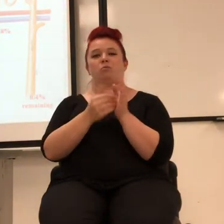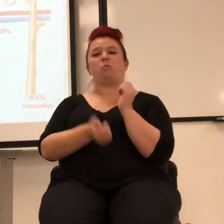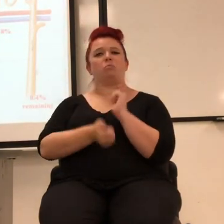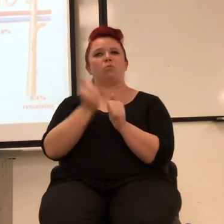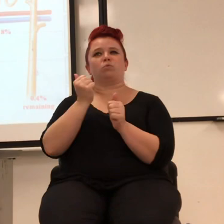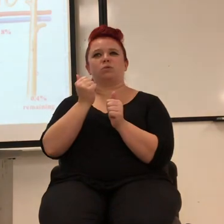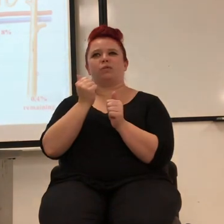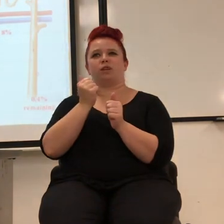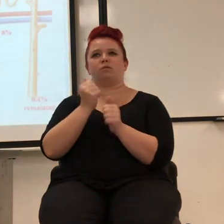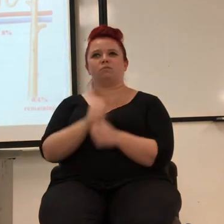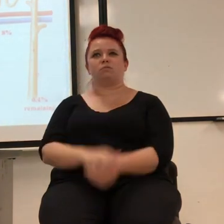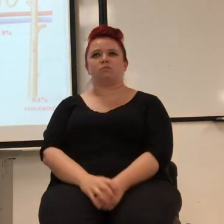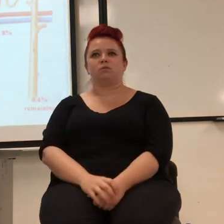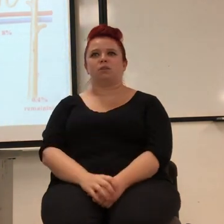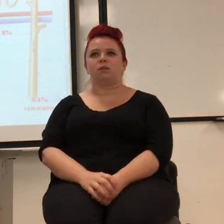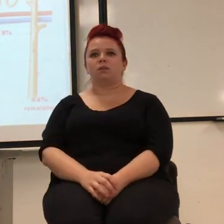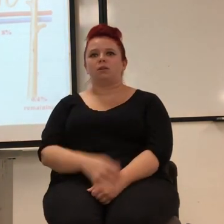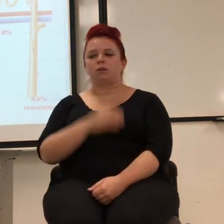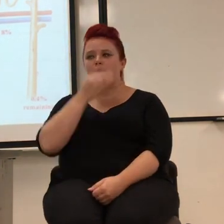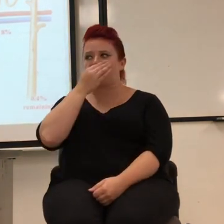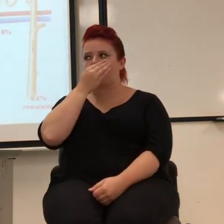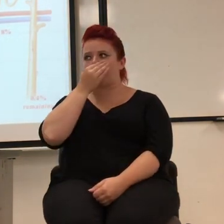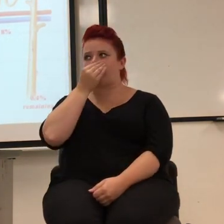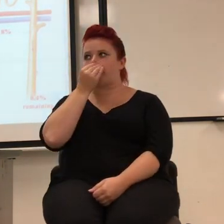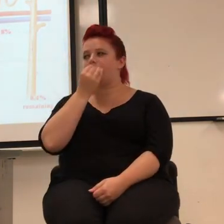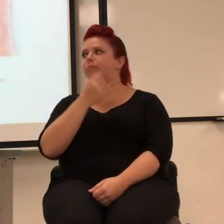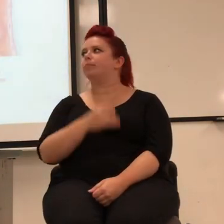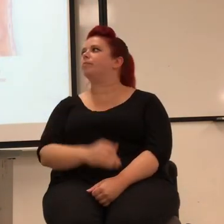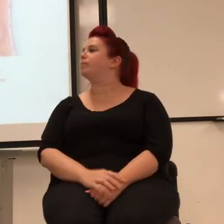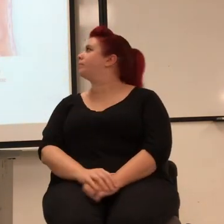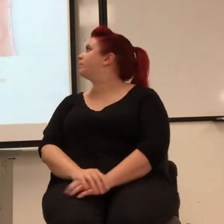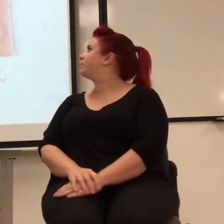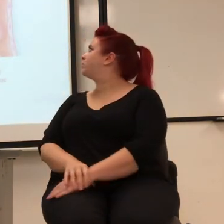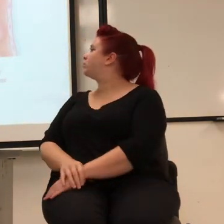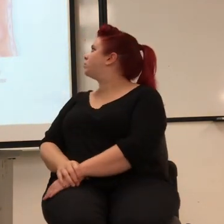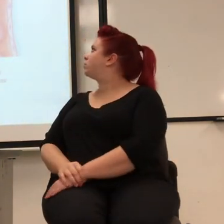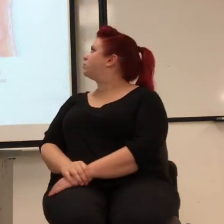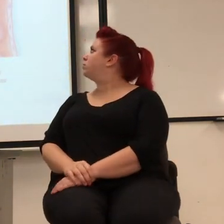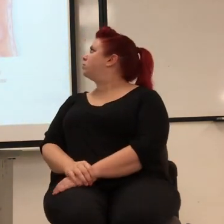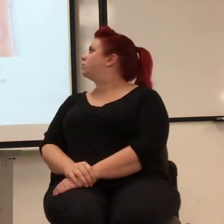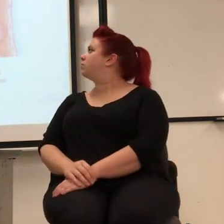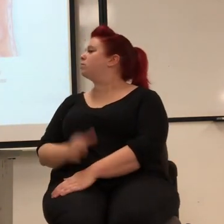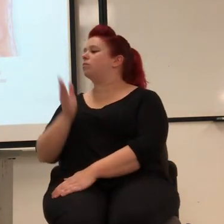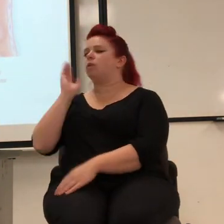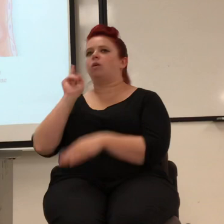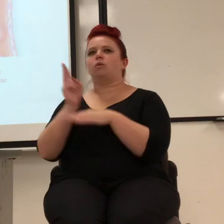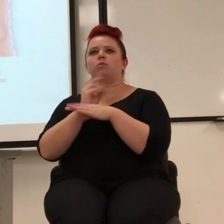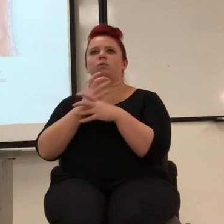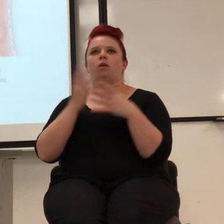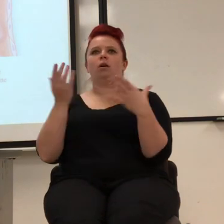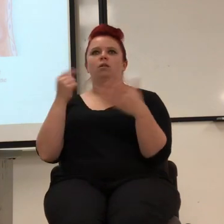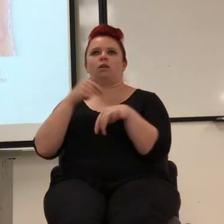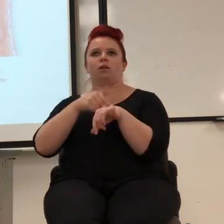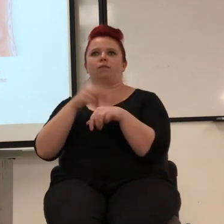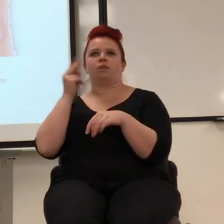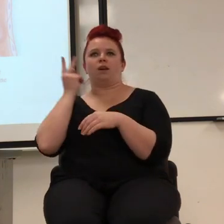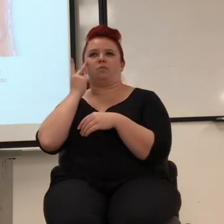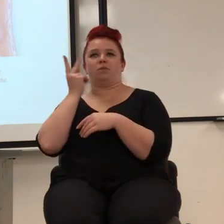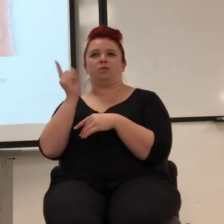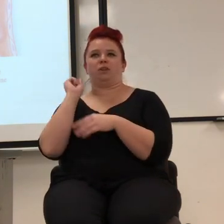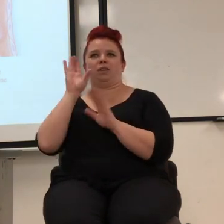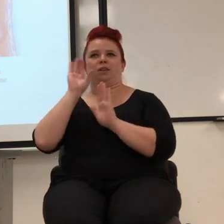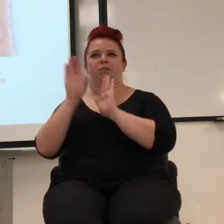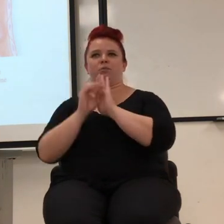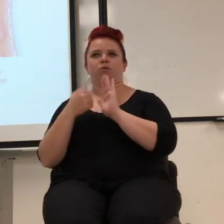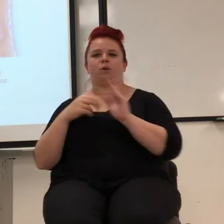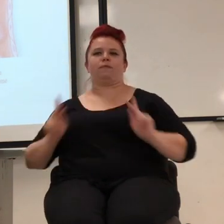it and other things. So that's kind of what we're talking about here. And you're going to spend a lot of time looking at figures like this, where you have the